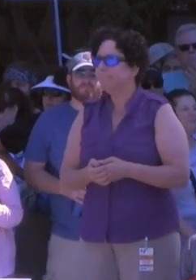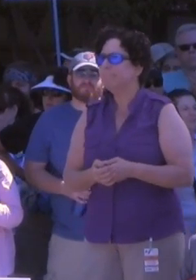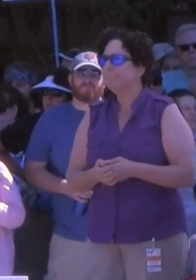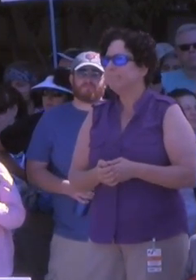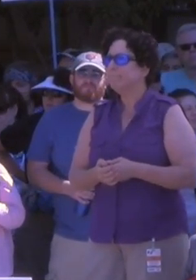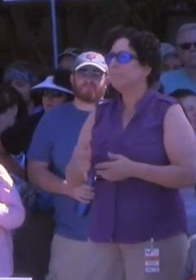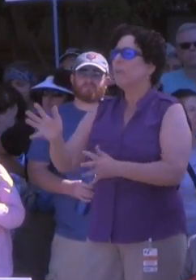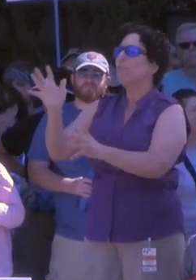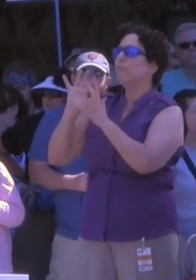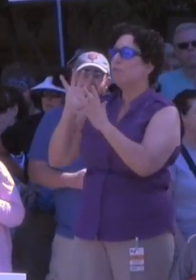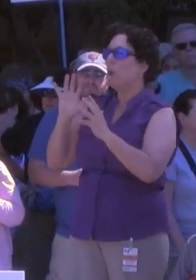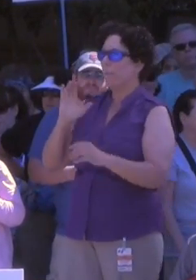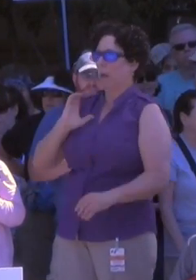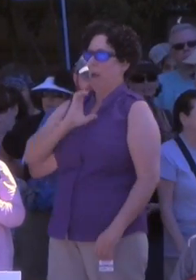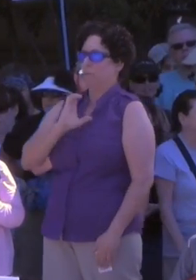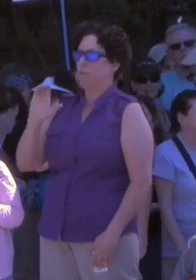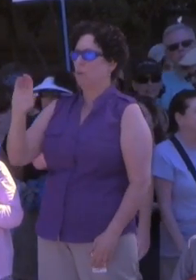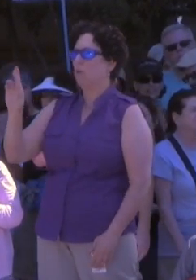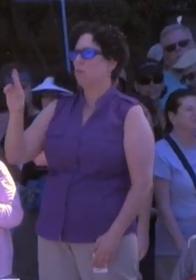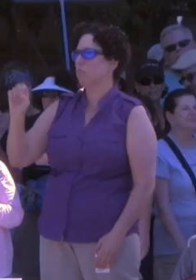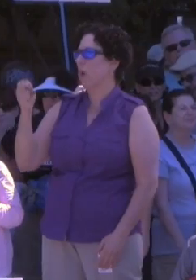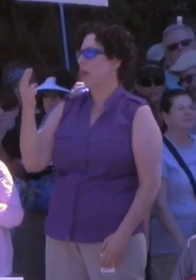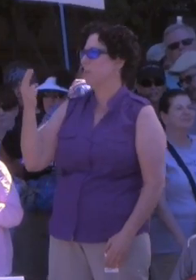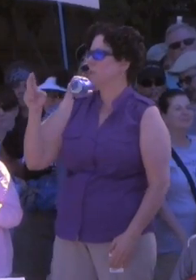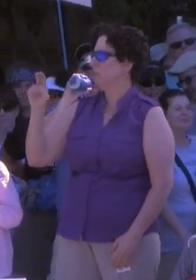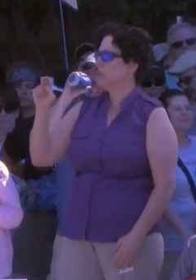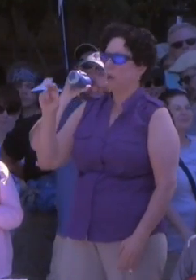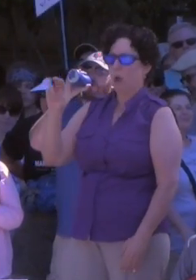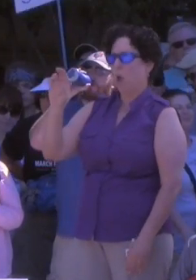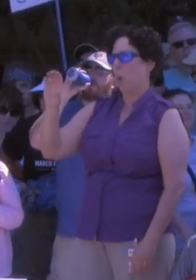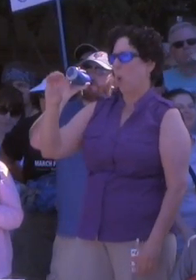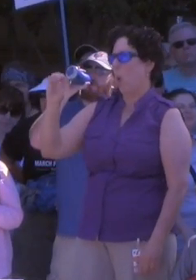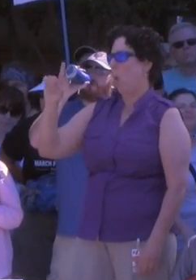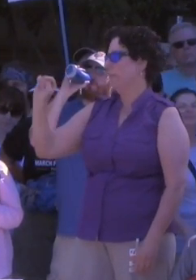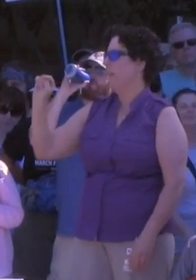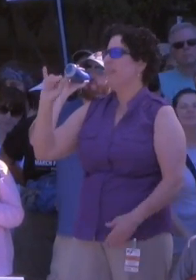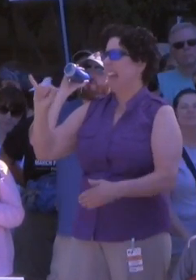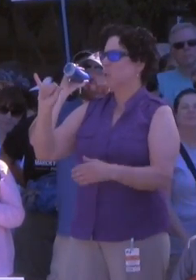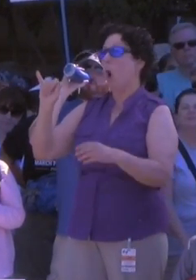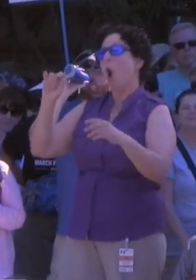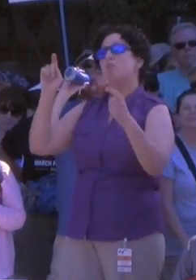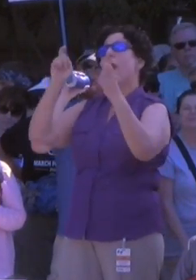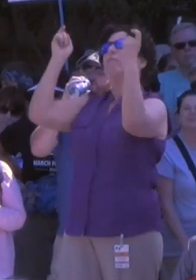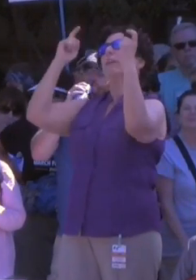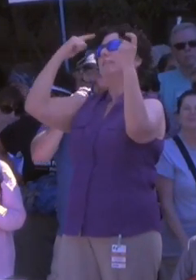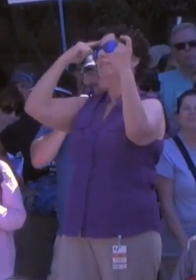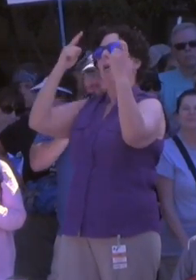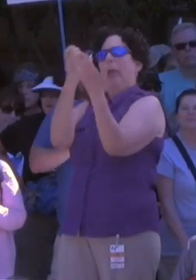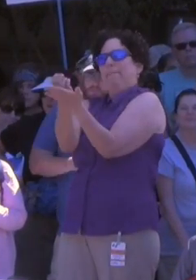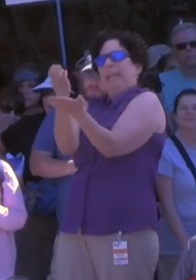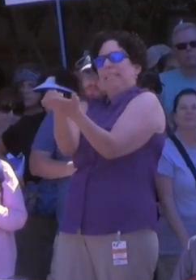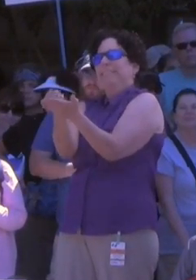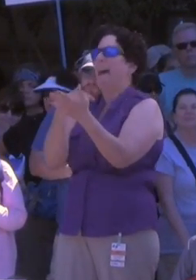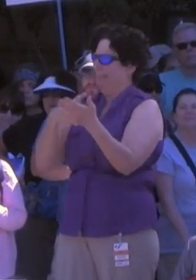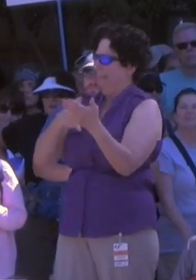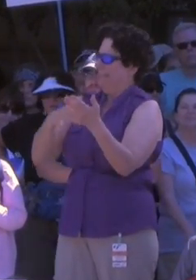Former Congressman Rush Holt likes to call this reverence for evidence, which I think is a great phrase.